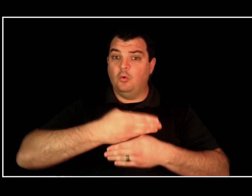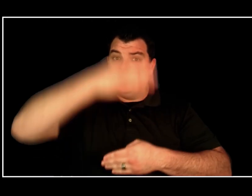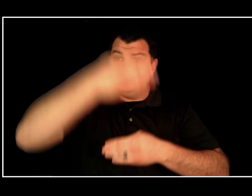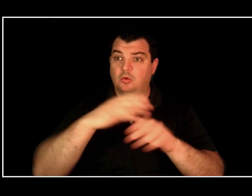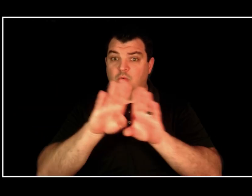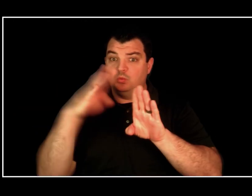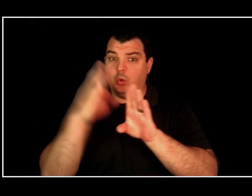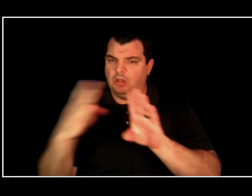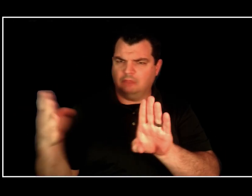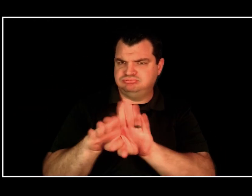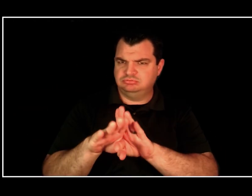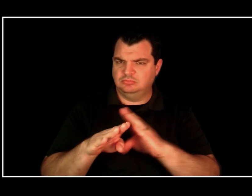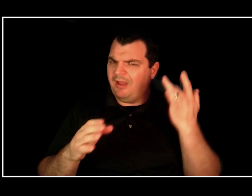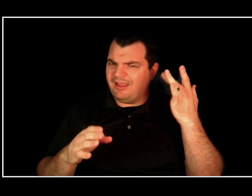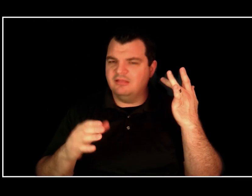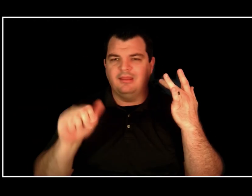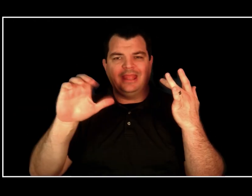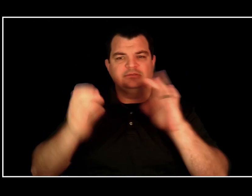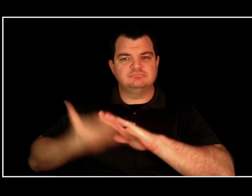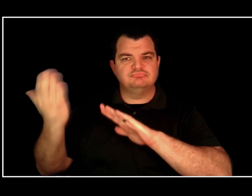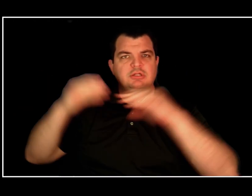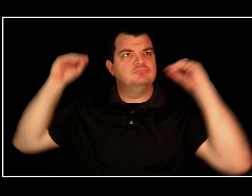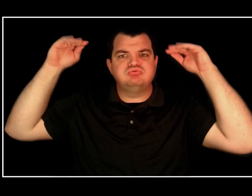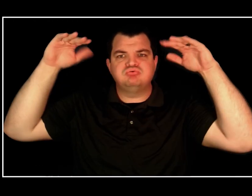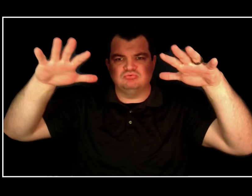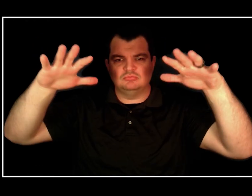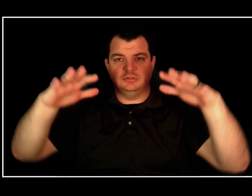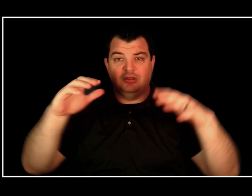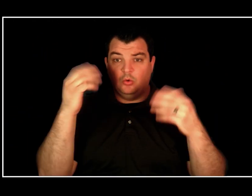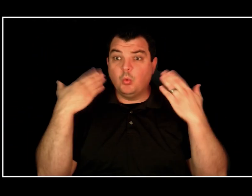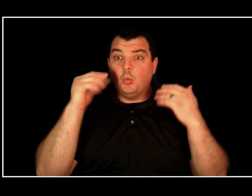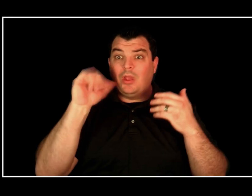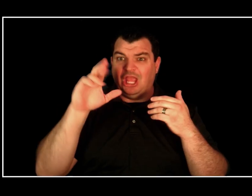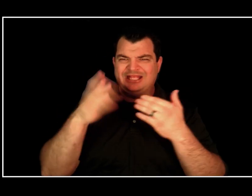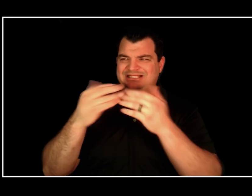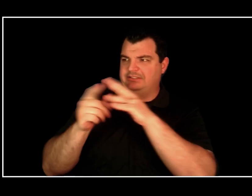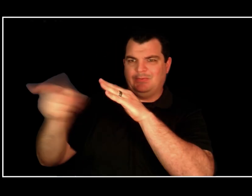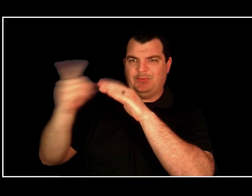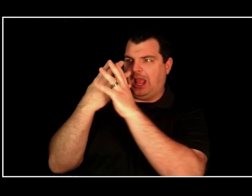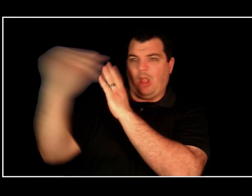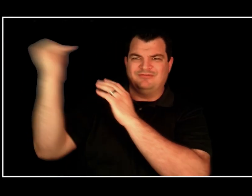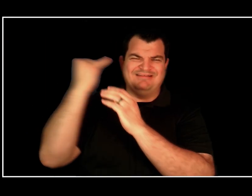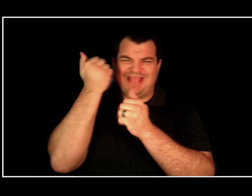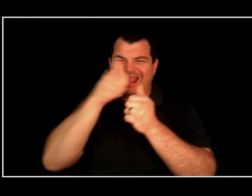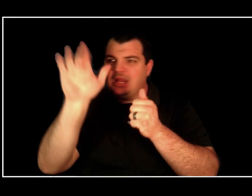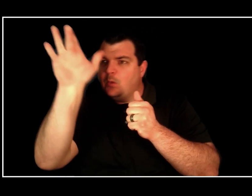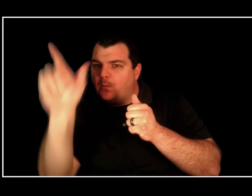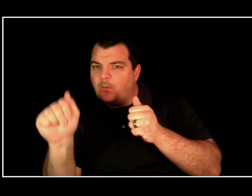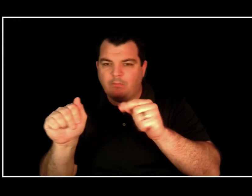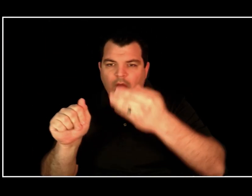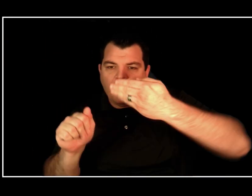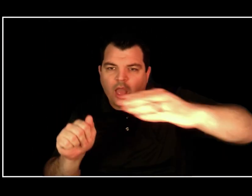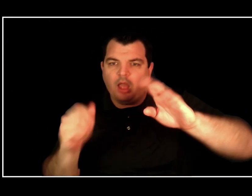Keep windows and doors closed when the air conditioning is running. Cool air can escape through gaps